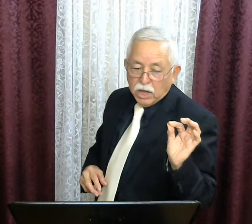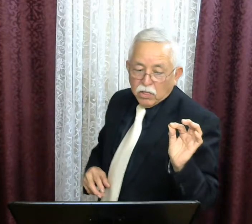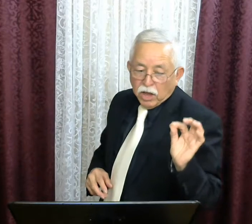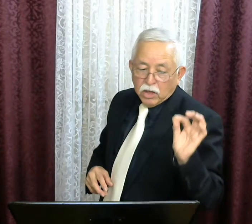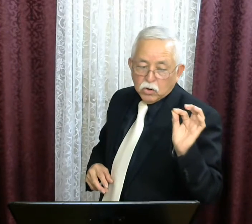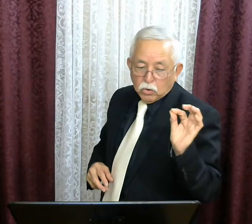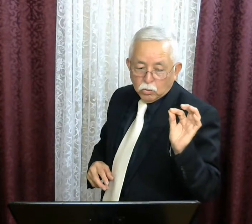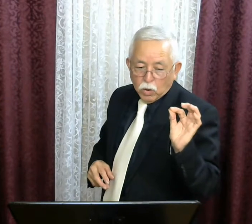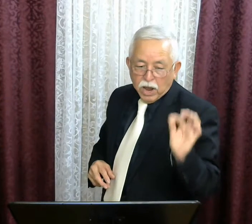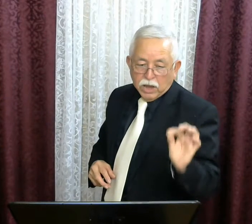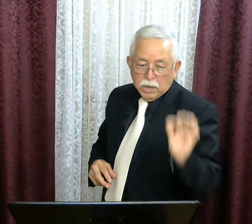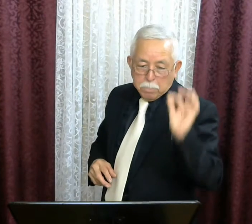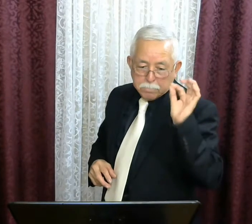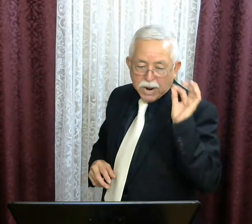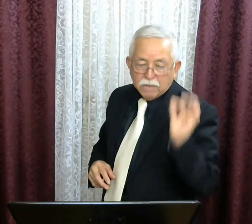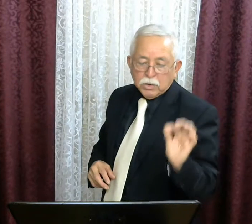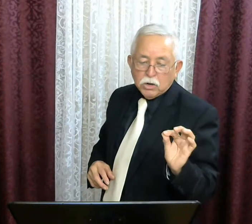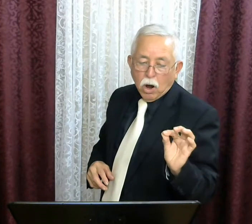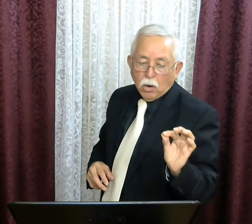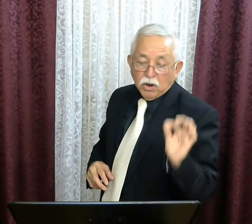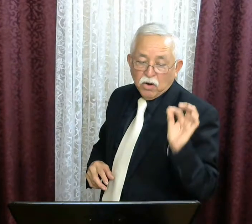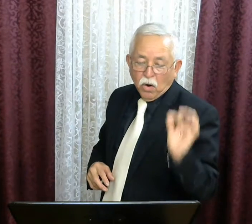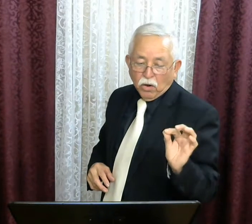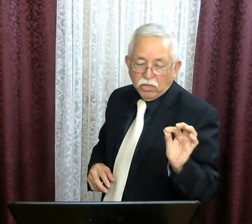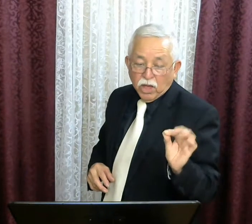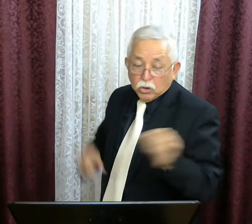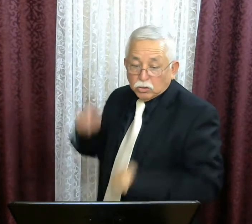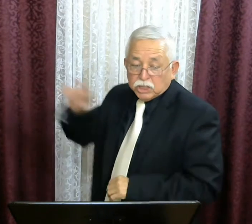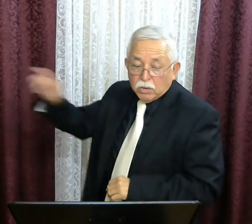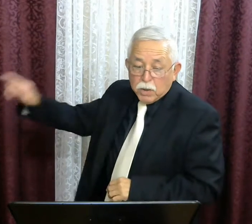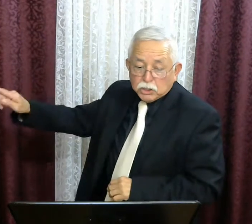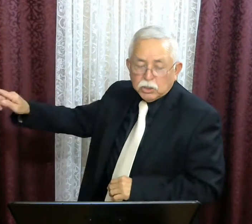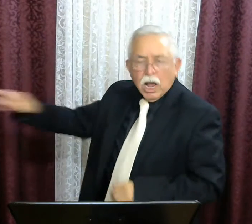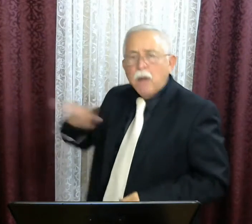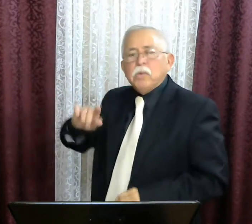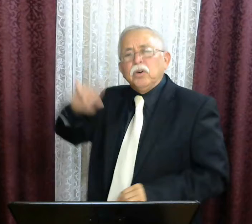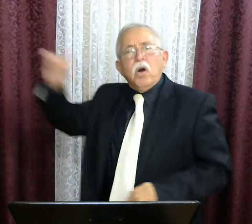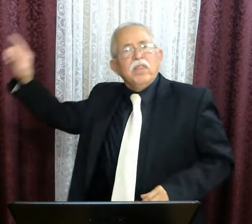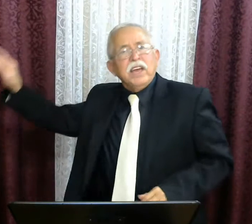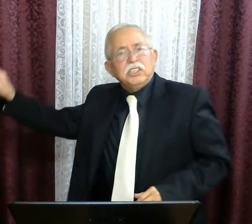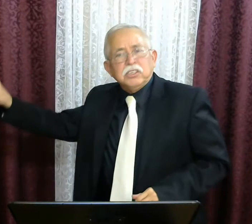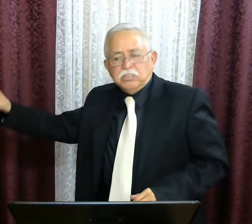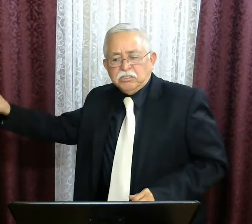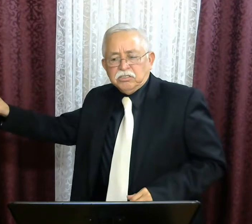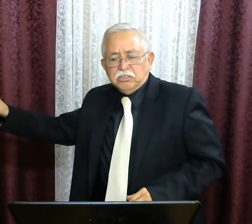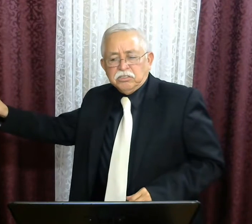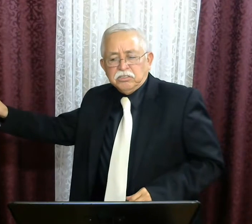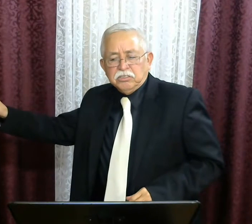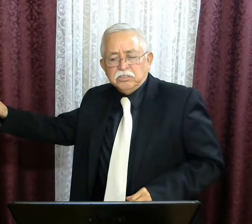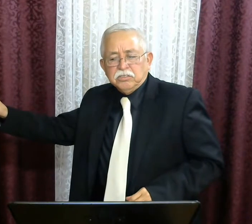that your way might be known on earth? Your salvation among all nations.